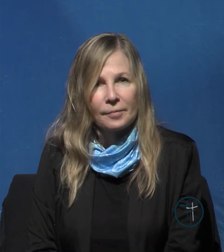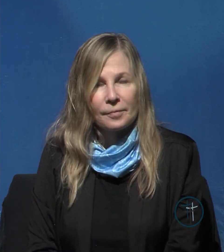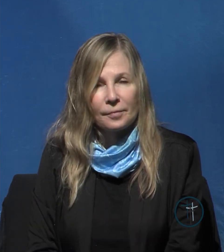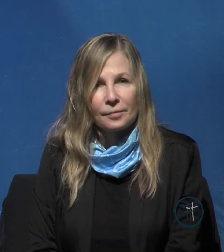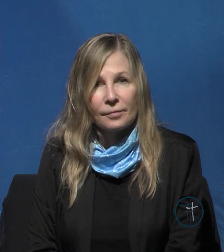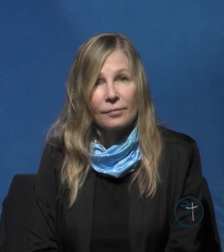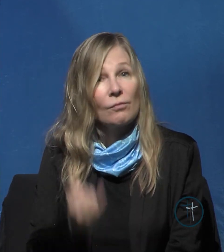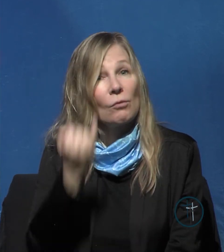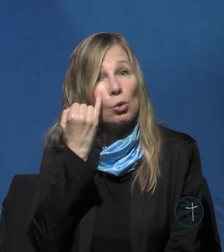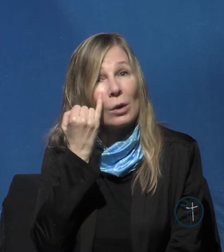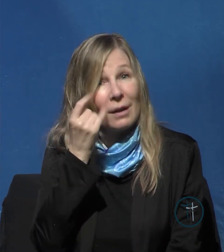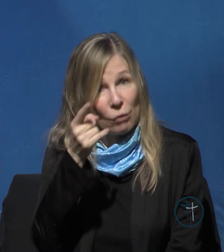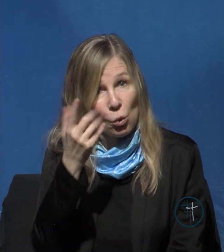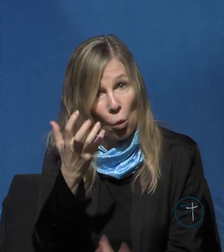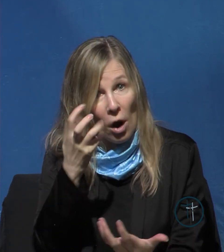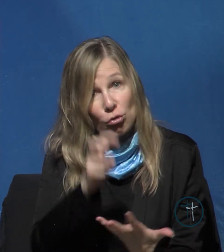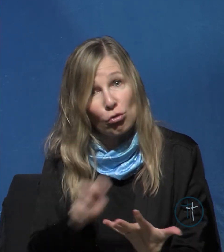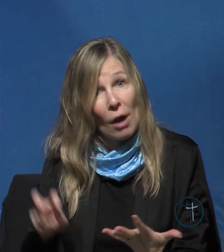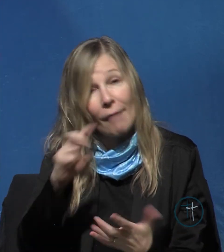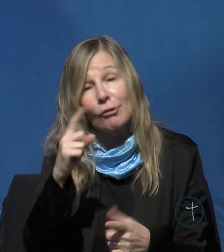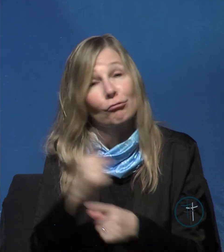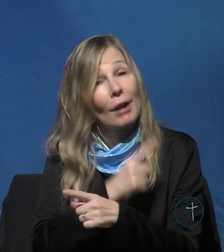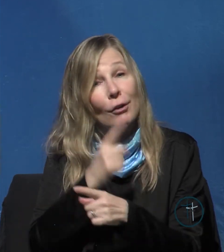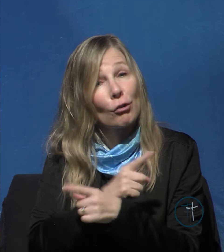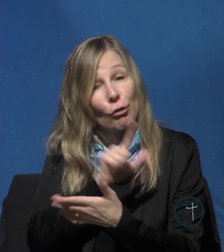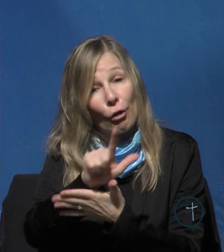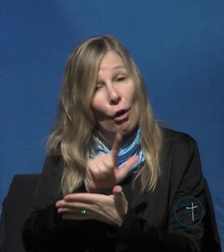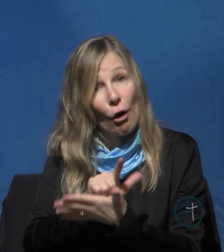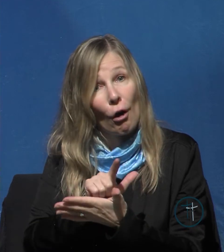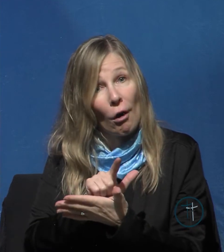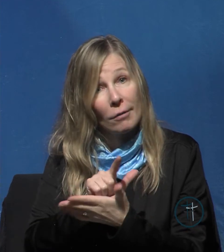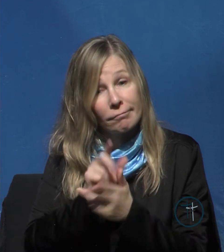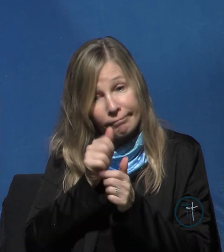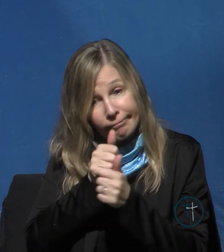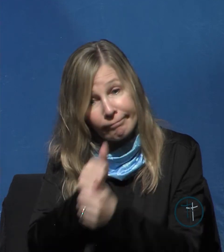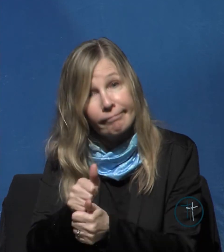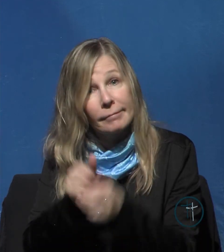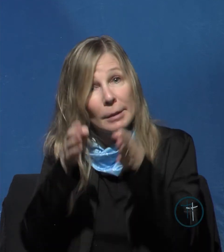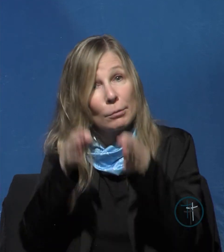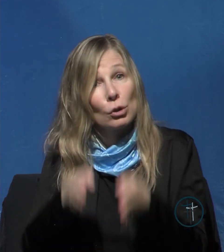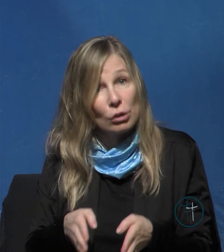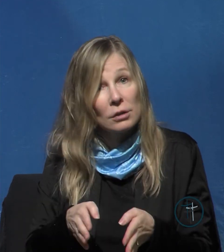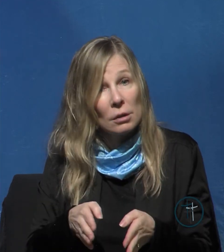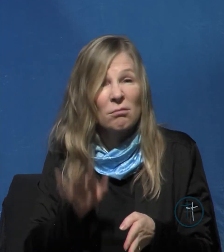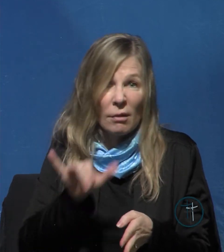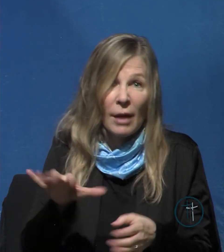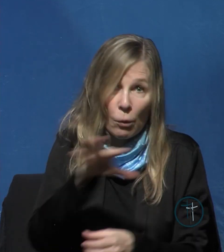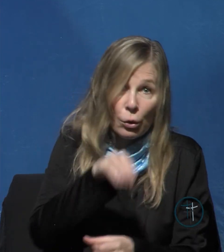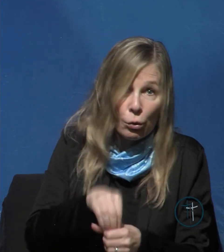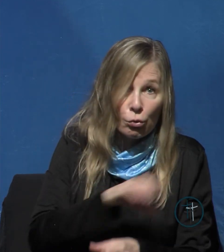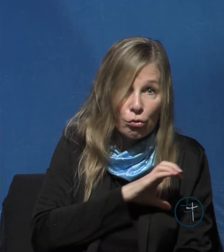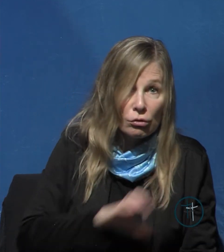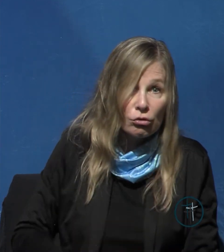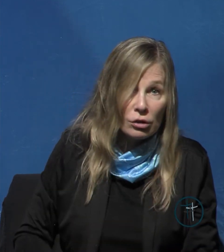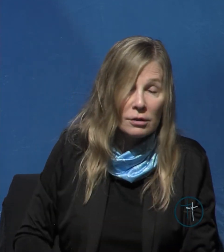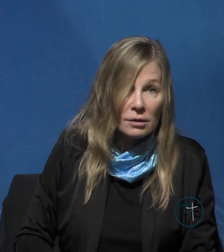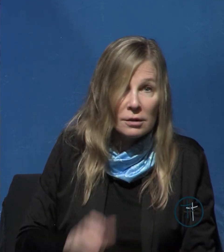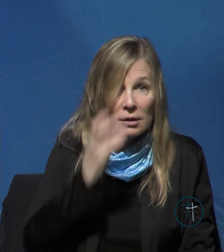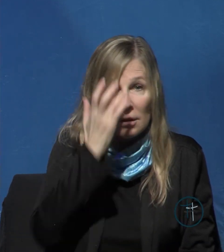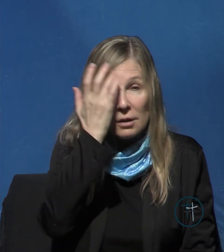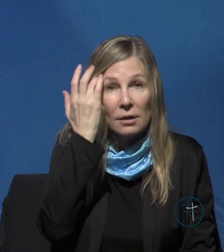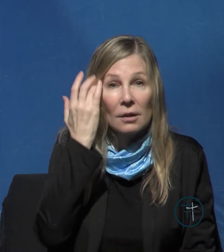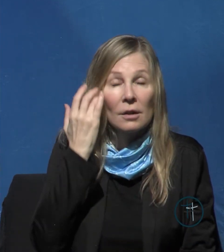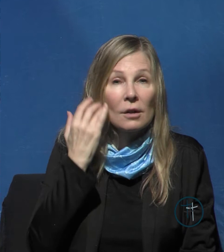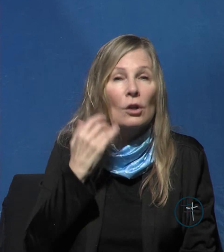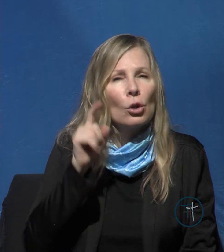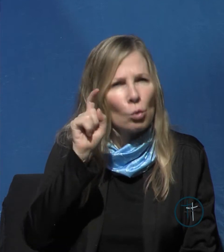So if you were going to travel and you were just a regular law-abiding person, and certainly that would have included Christians,